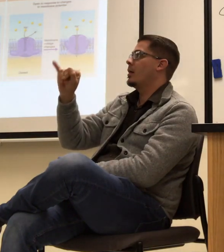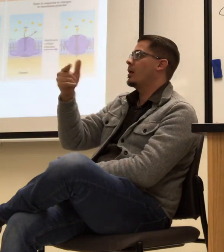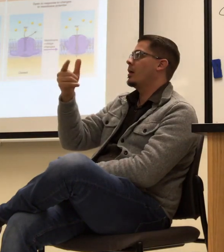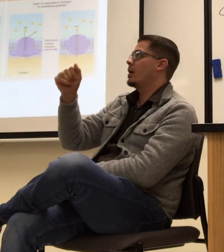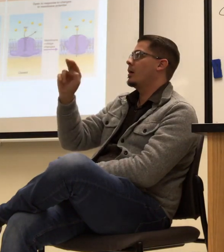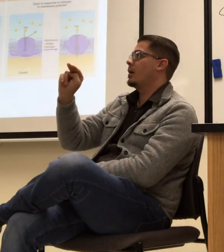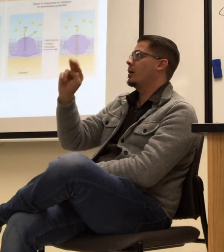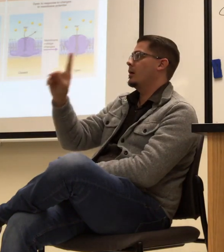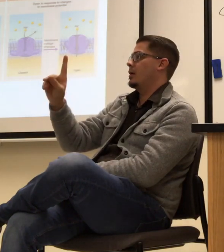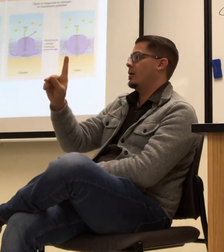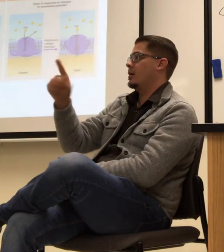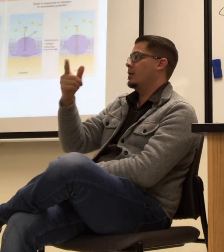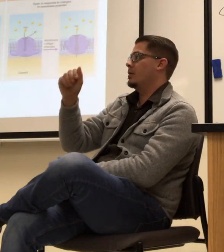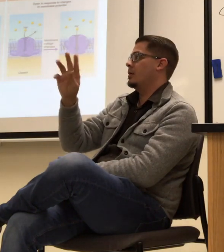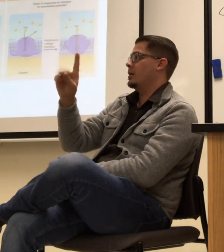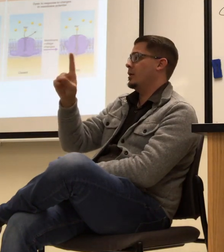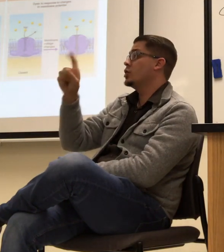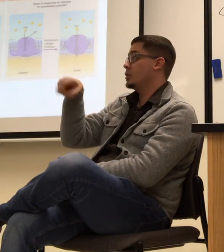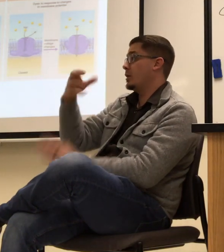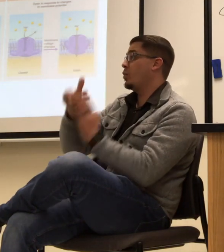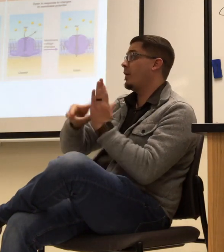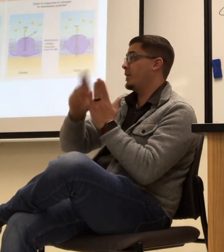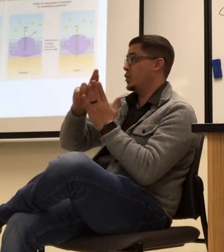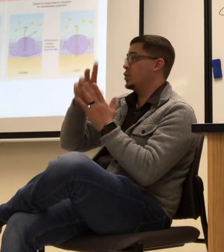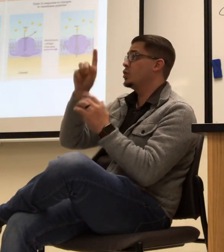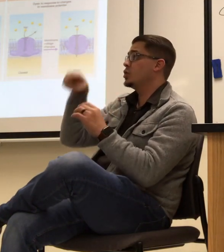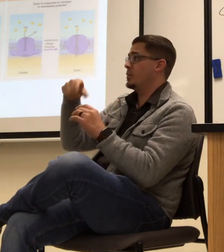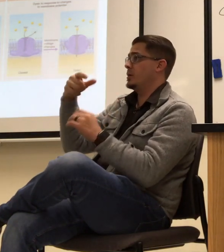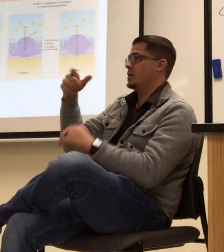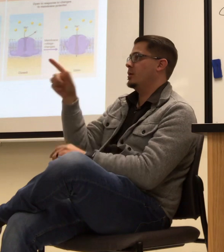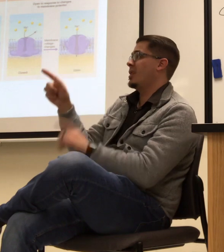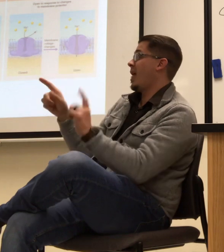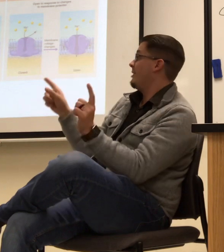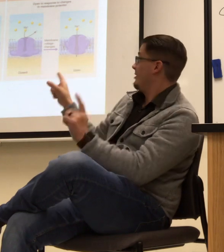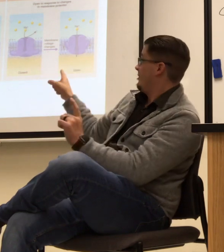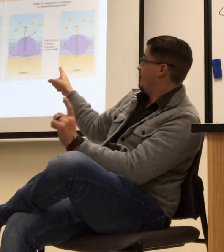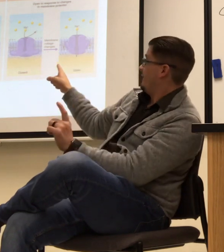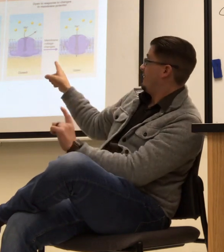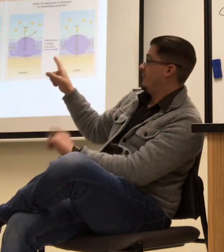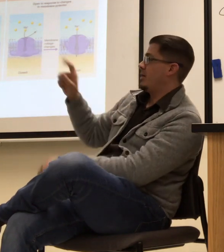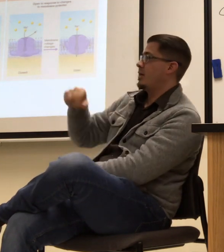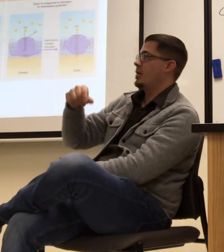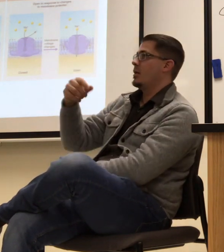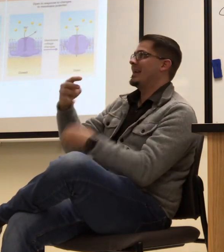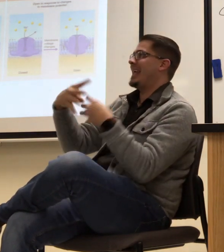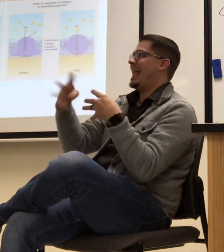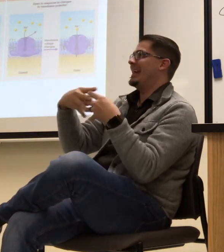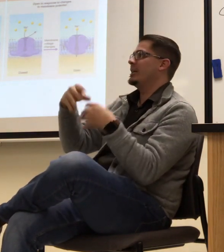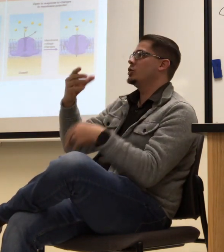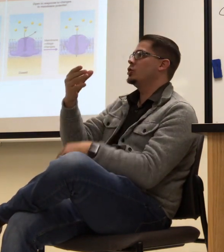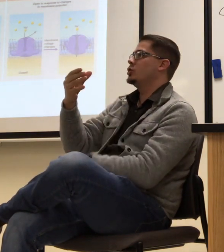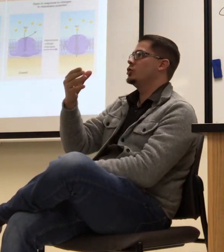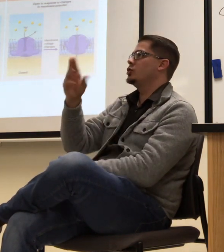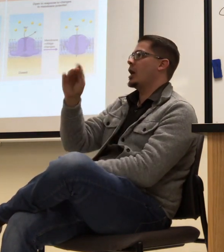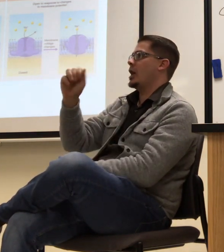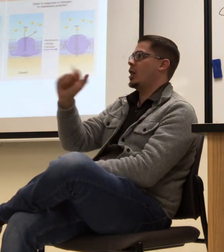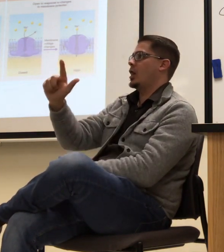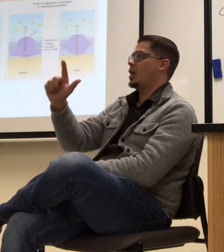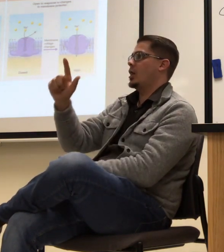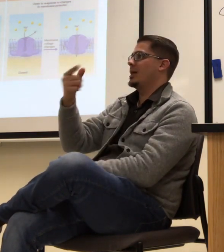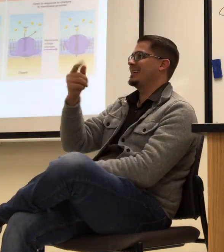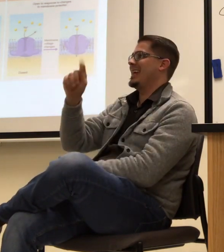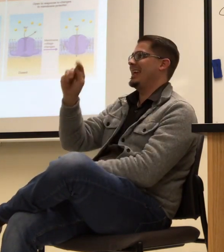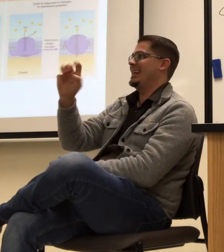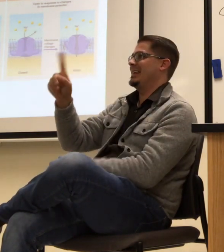channels. This should be reviewed. We talked about the ligand-gated channels before at the motor end plate. When,